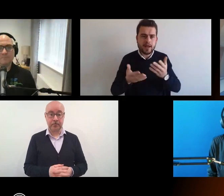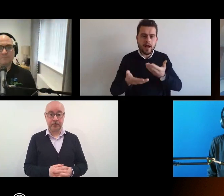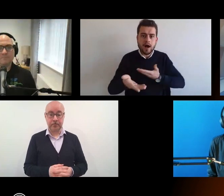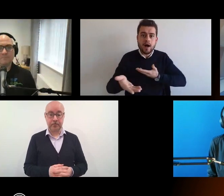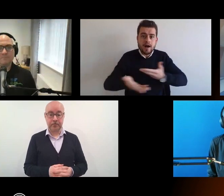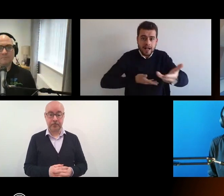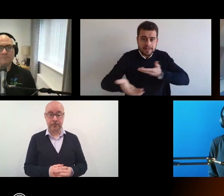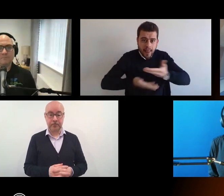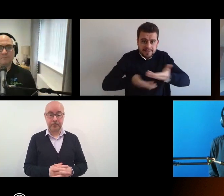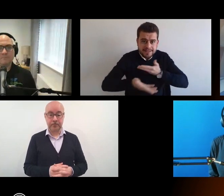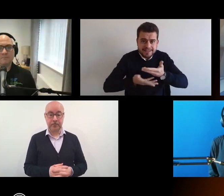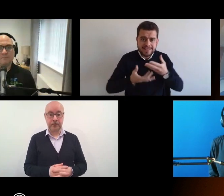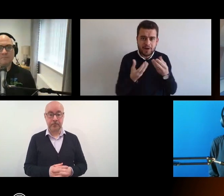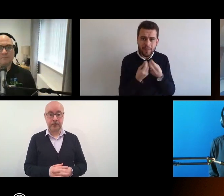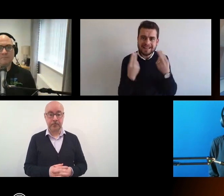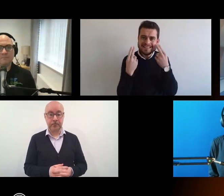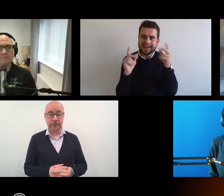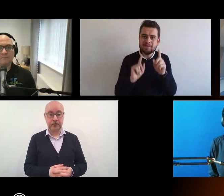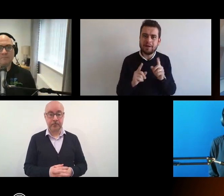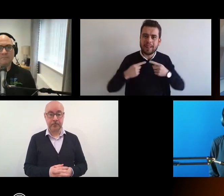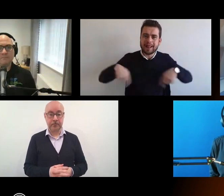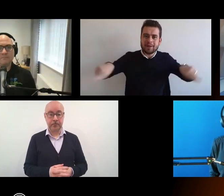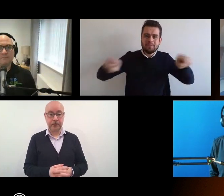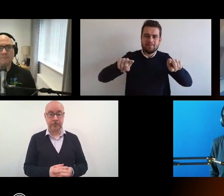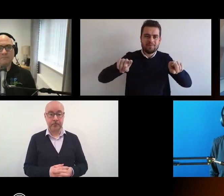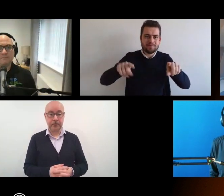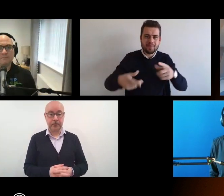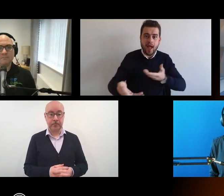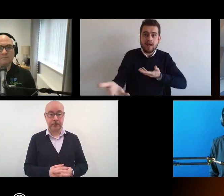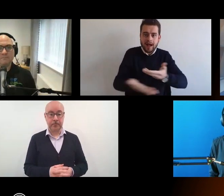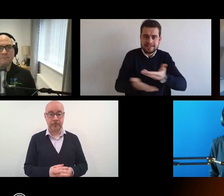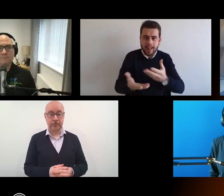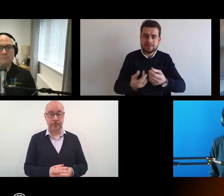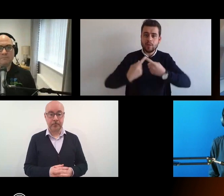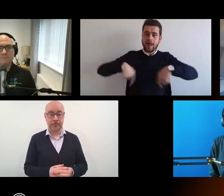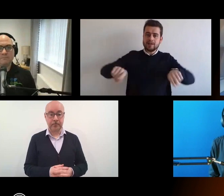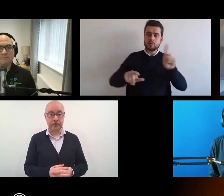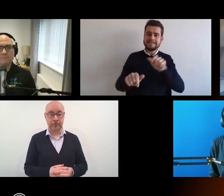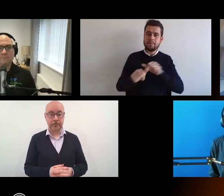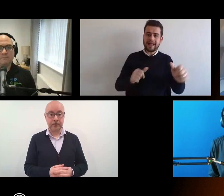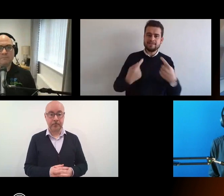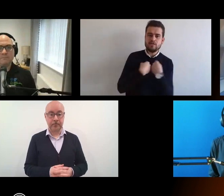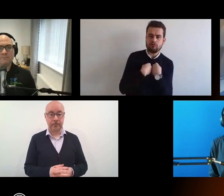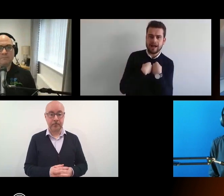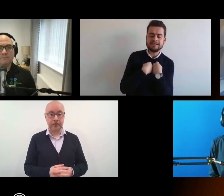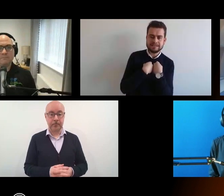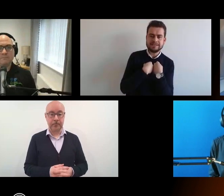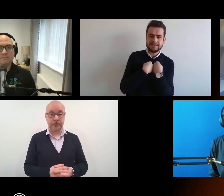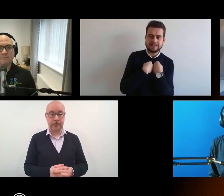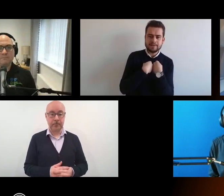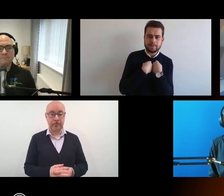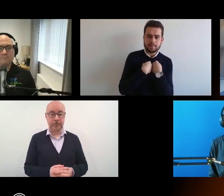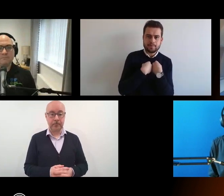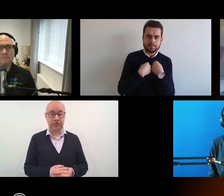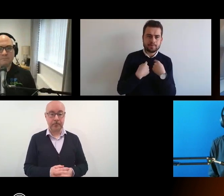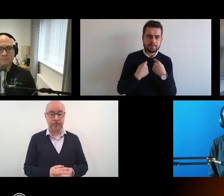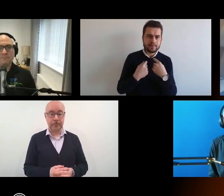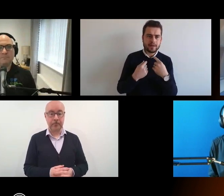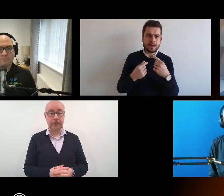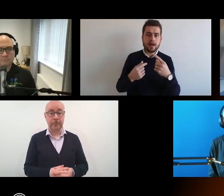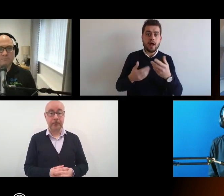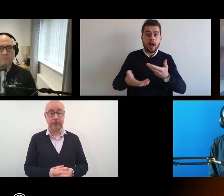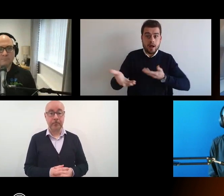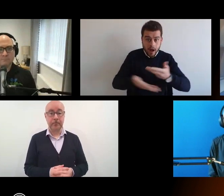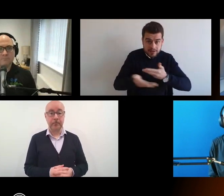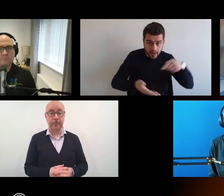people and organisations want to decide what is best for deaf people. And actually, it's much better to talk to deaf people in the deaf community